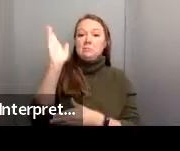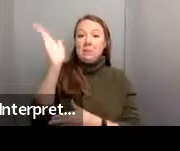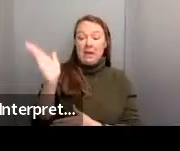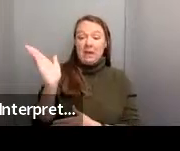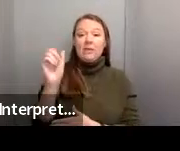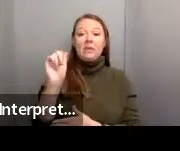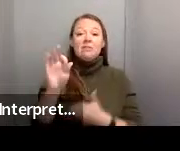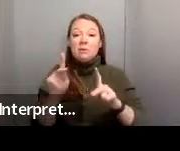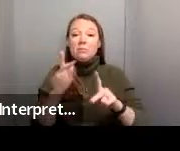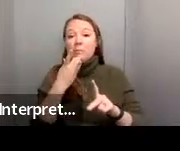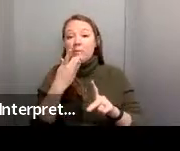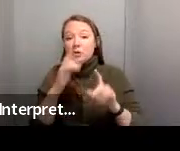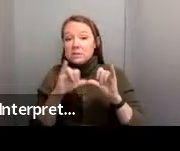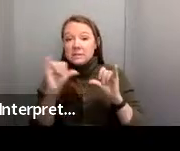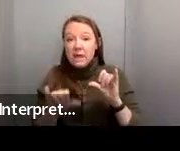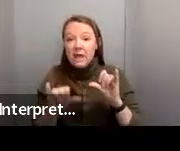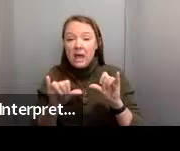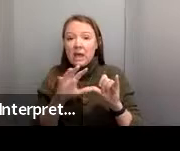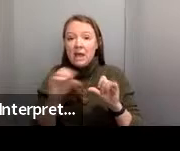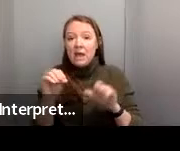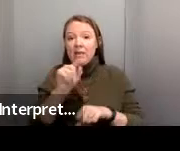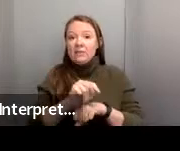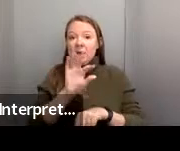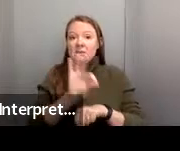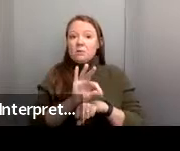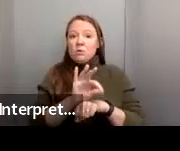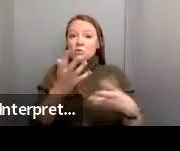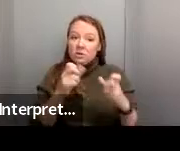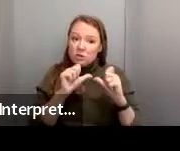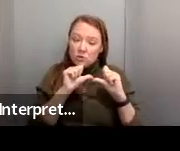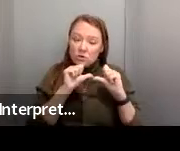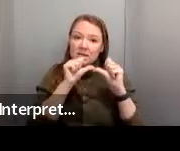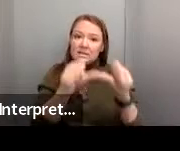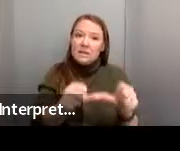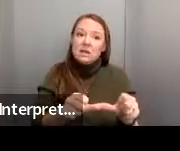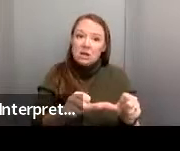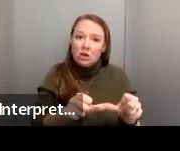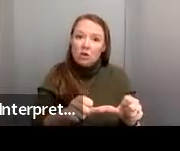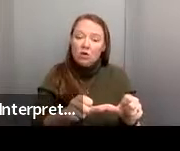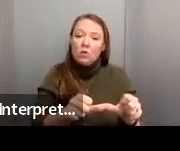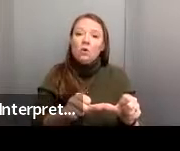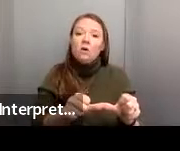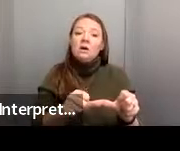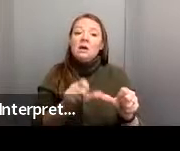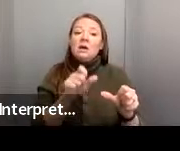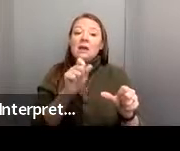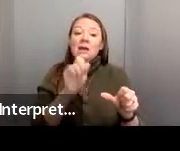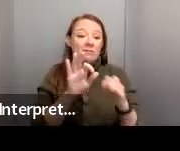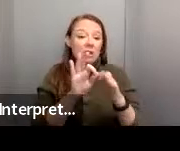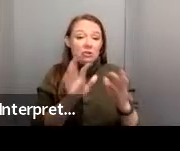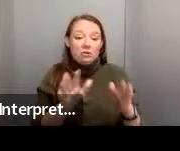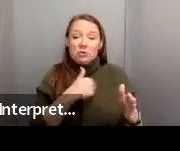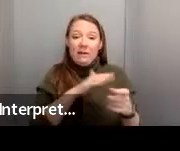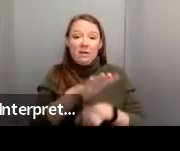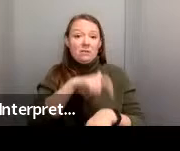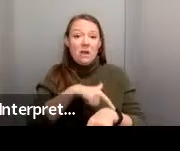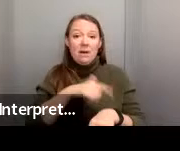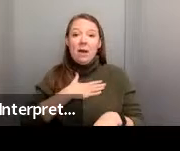to stay, if the task force wants to continue with the interpreters, if they have time, I'm more than willing to